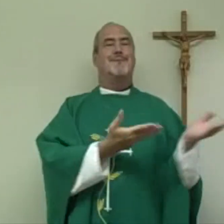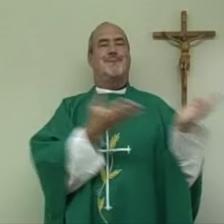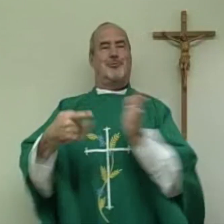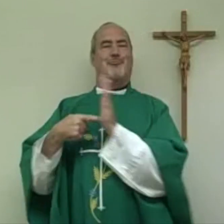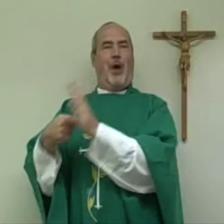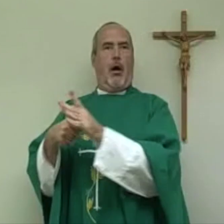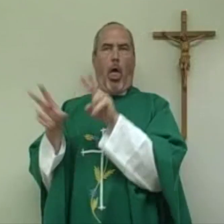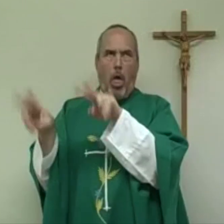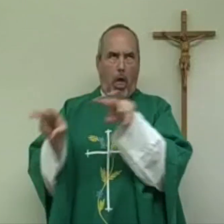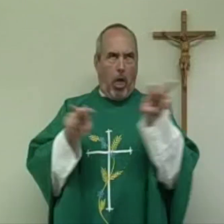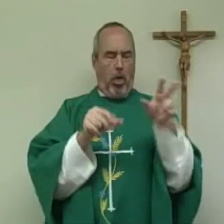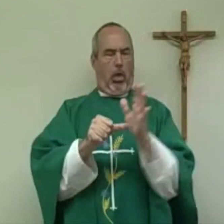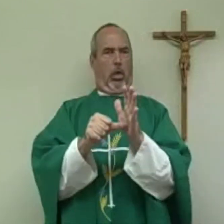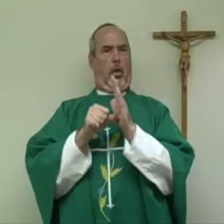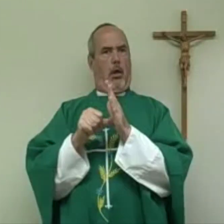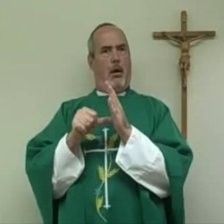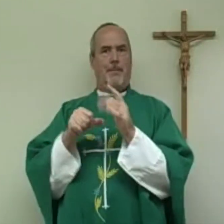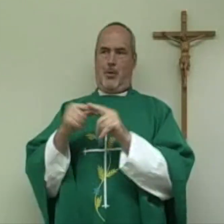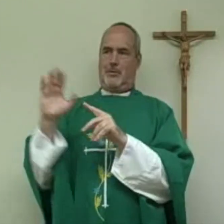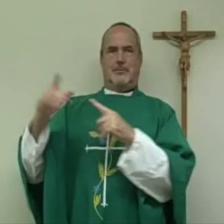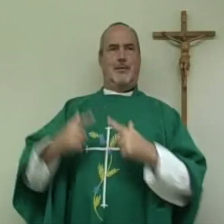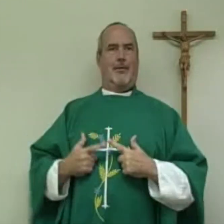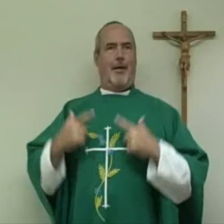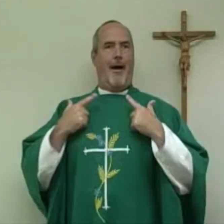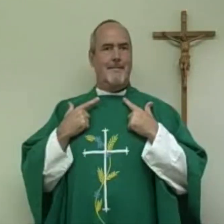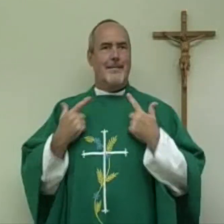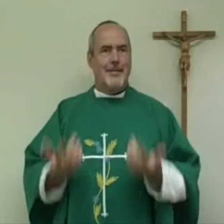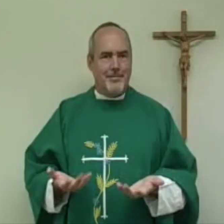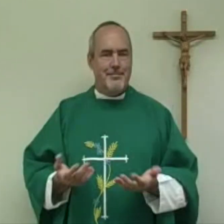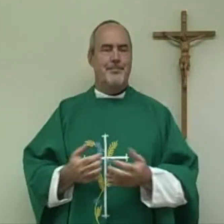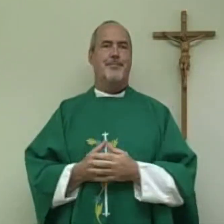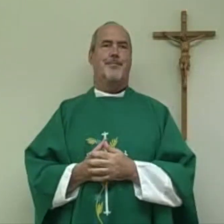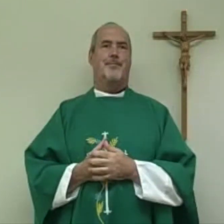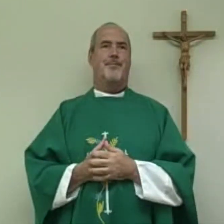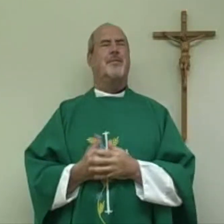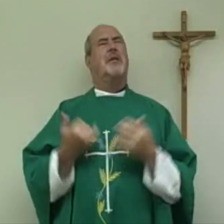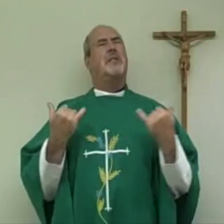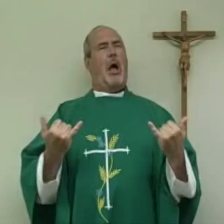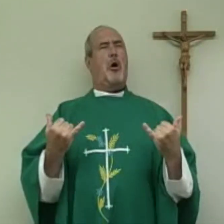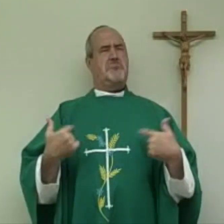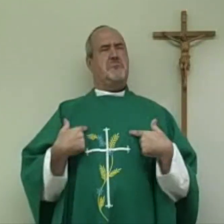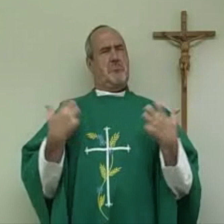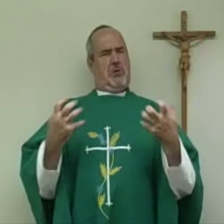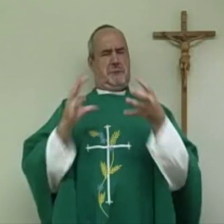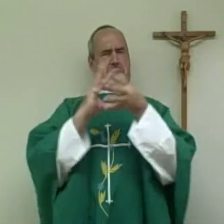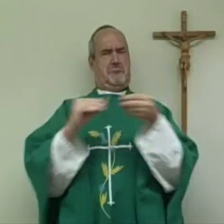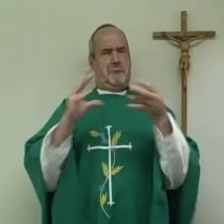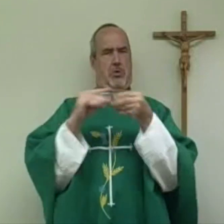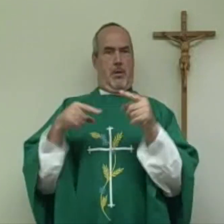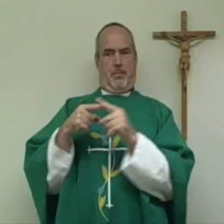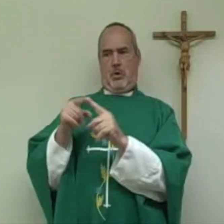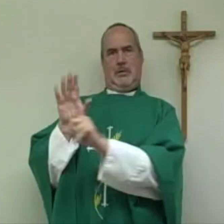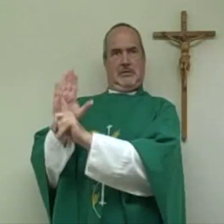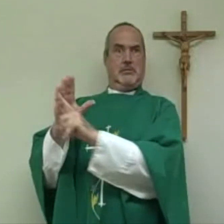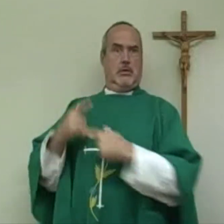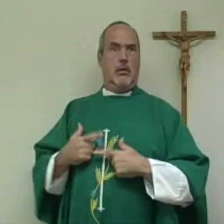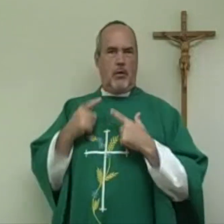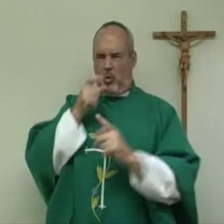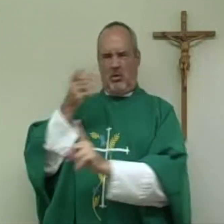every time I have somebody come visit, I take them there to see it, and they're so impressed with his life. So I'd like to tell you